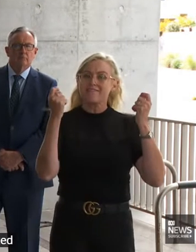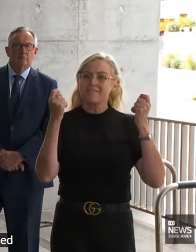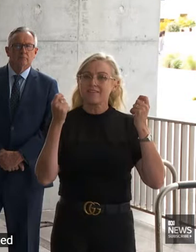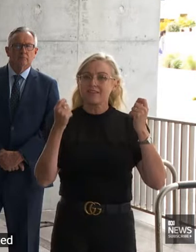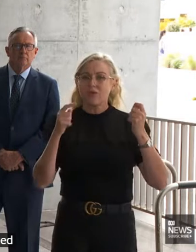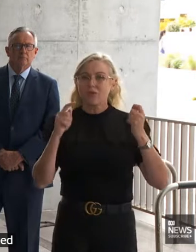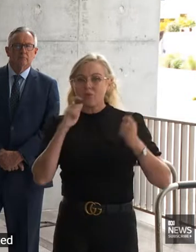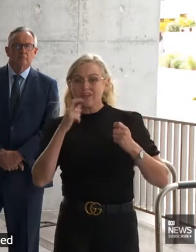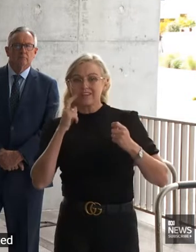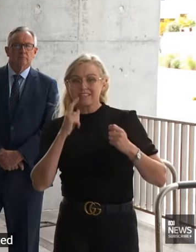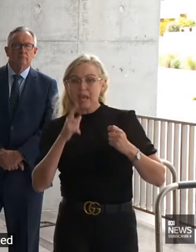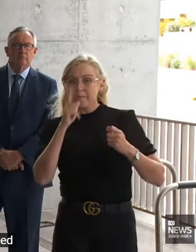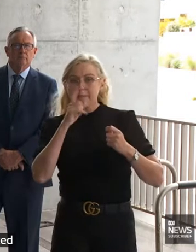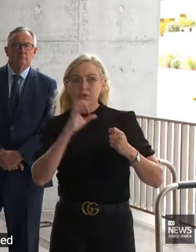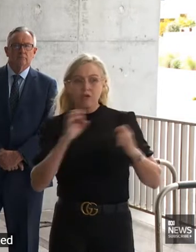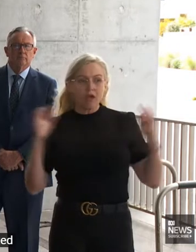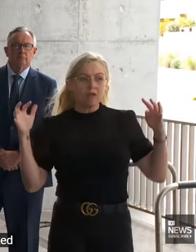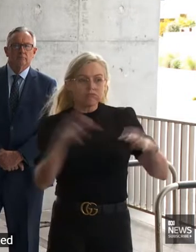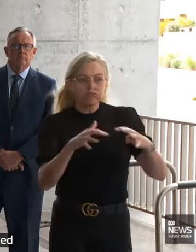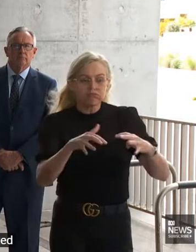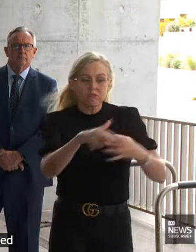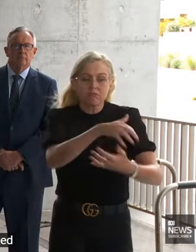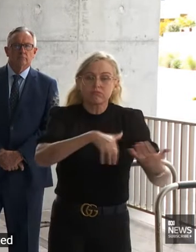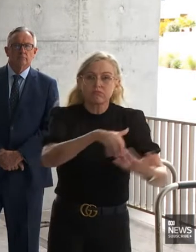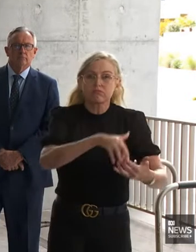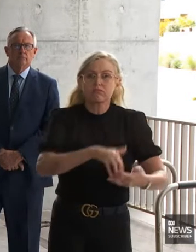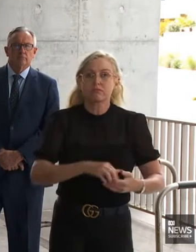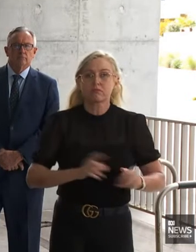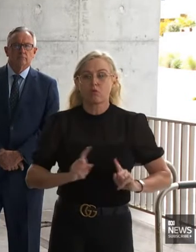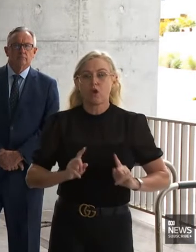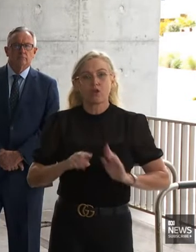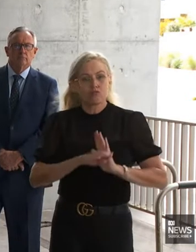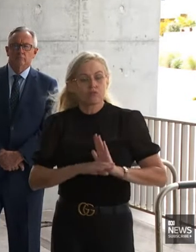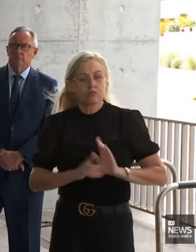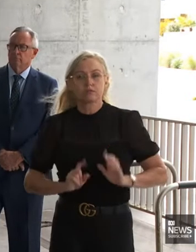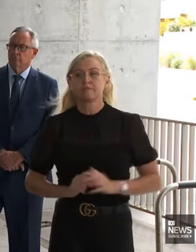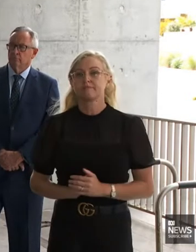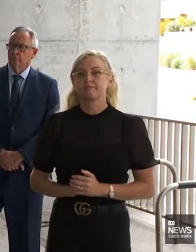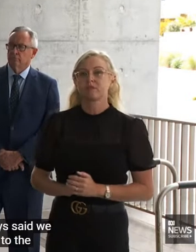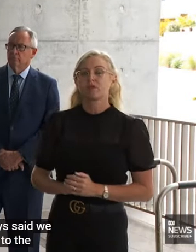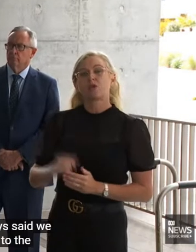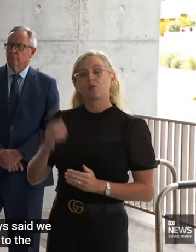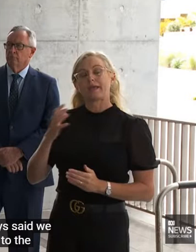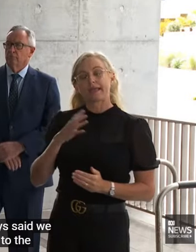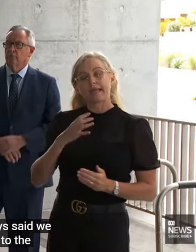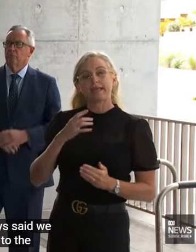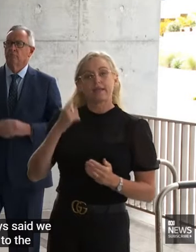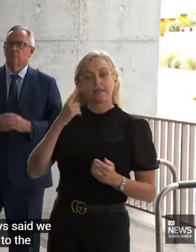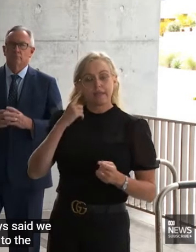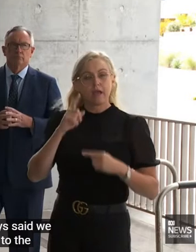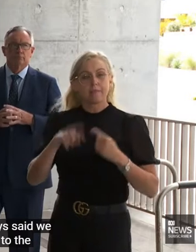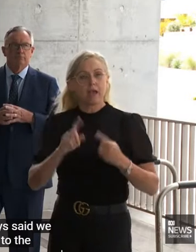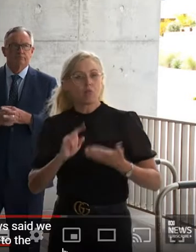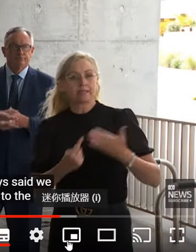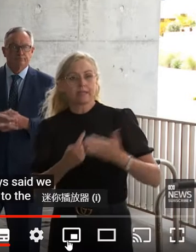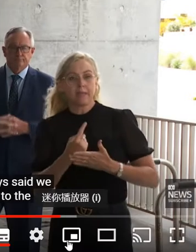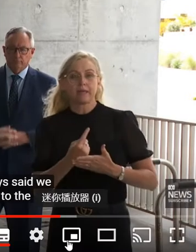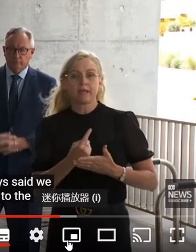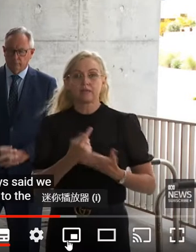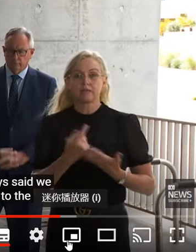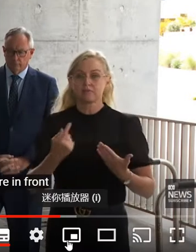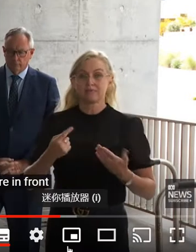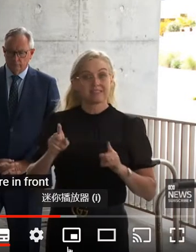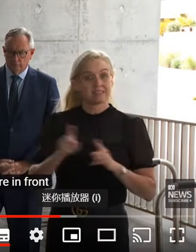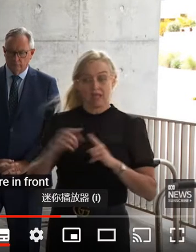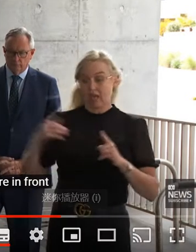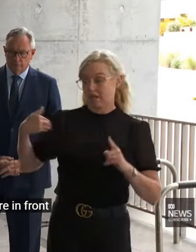No, we've always said we tailor the settings to the circumstances that are in front of us. That's what we've said throughout the entire pandemic, and